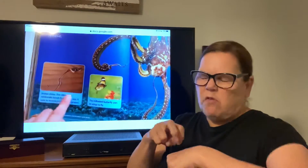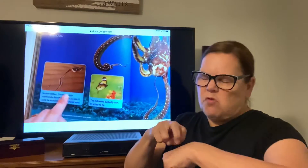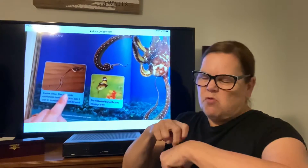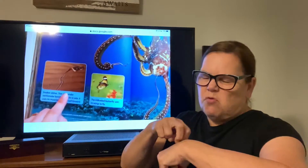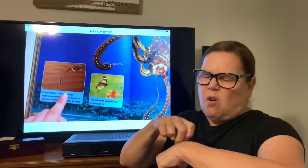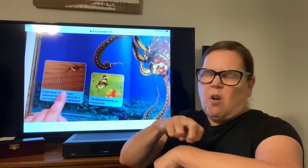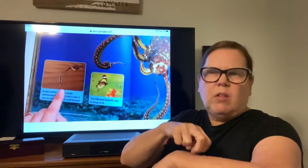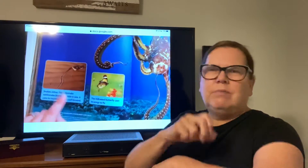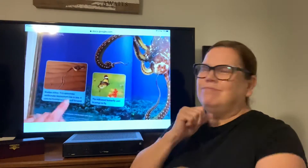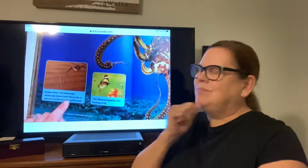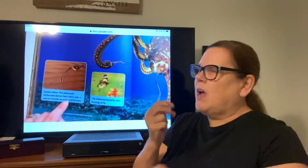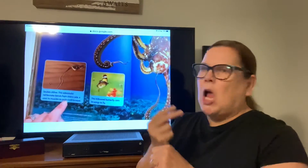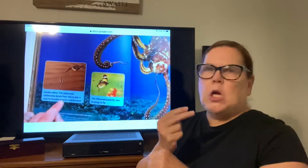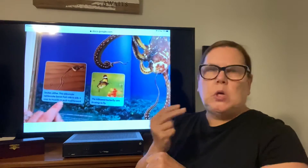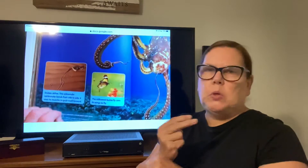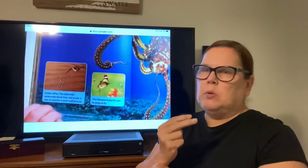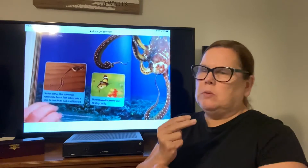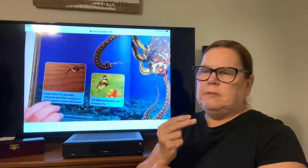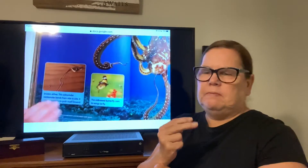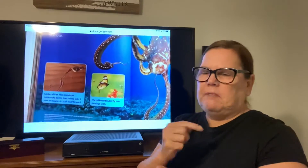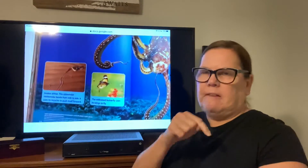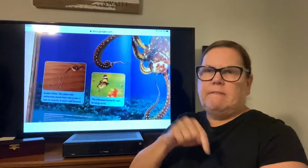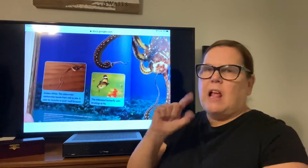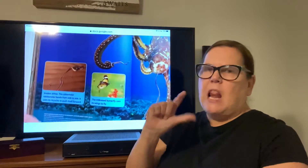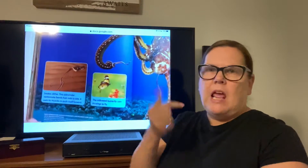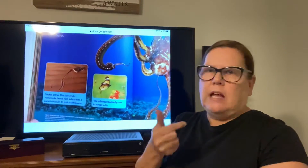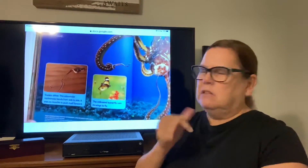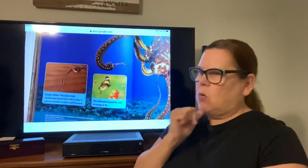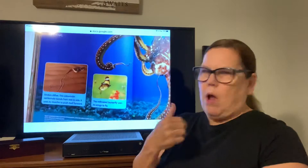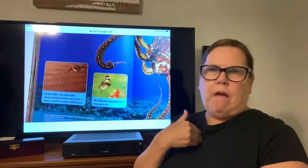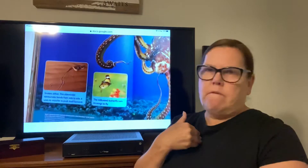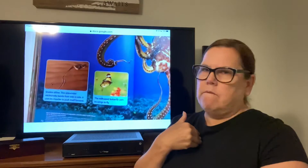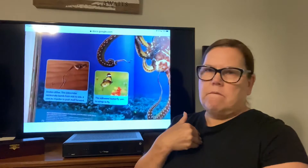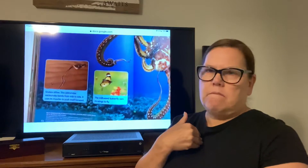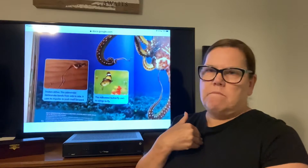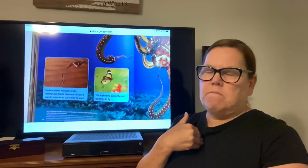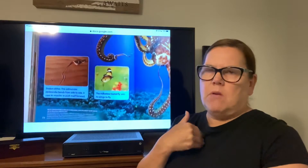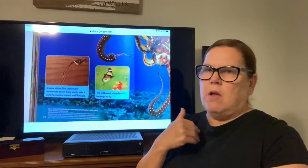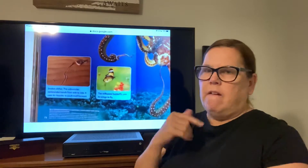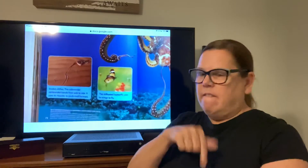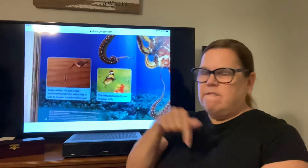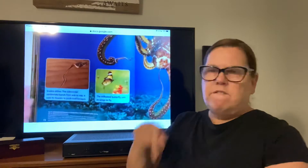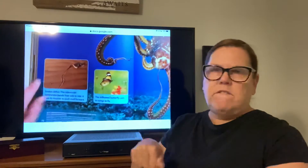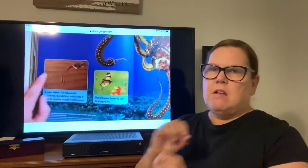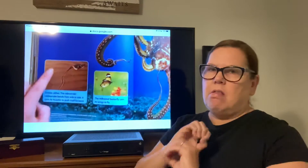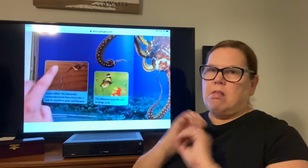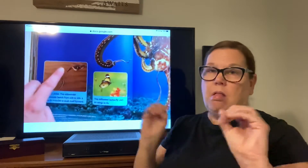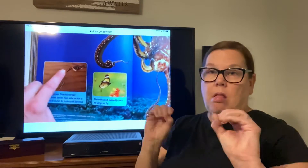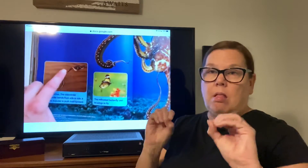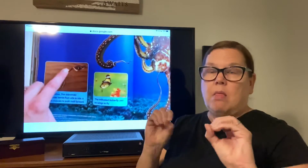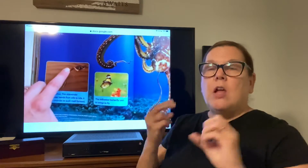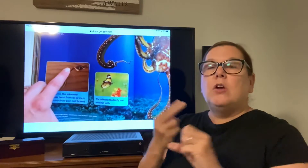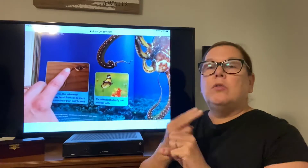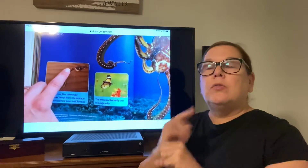not using they don't have legs. So of course, with no legs, no feet. They're using their body parts to